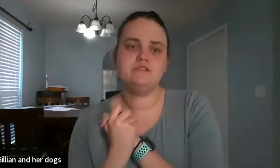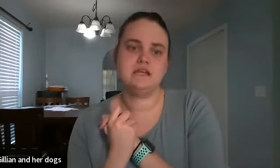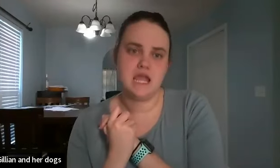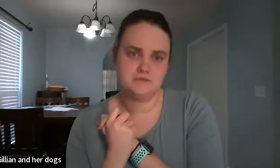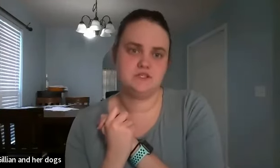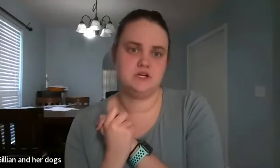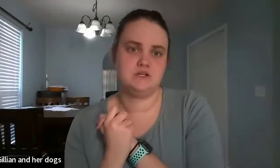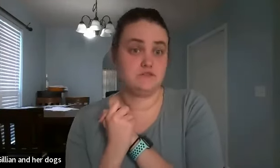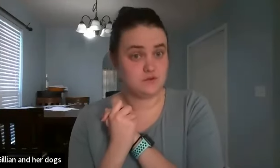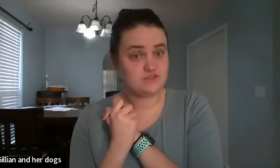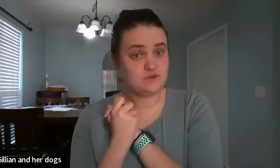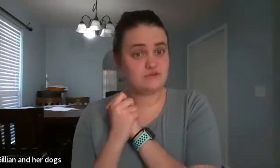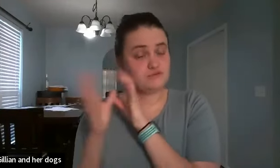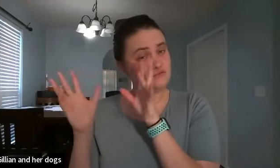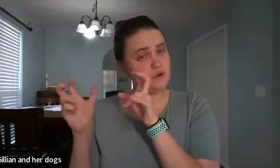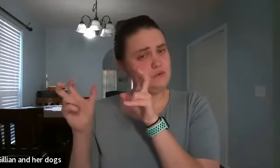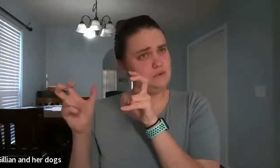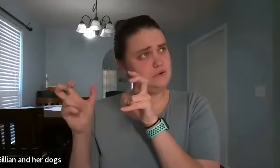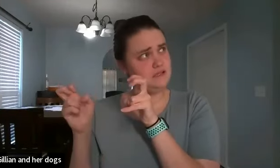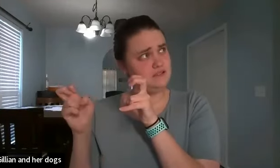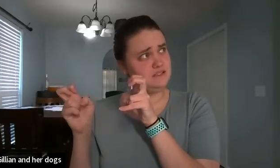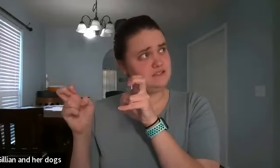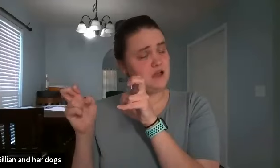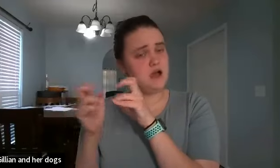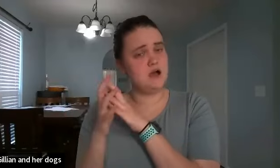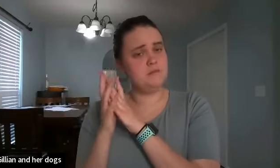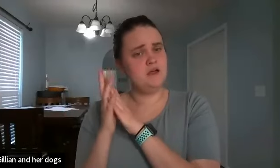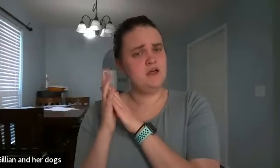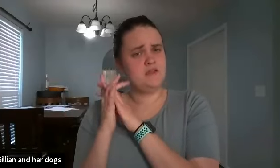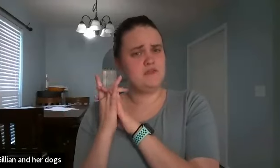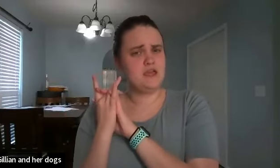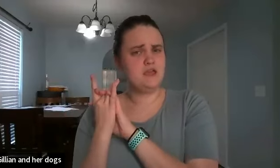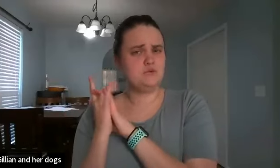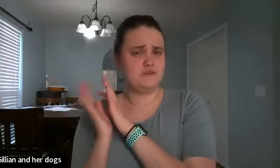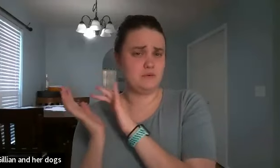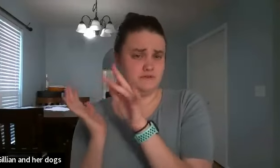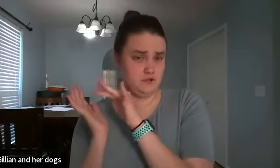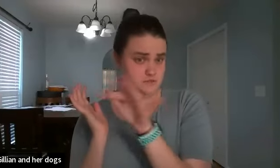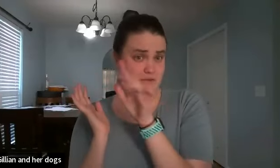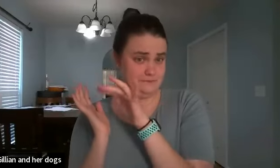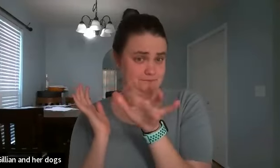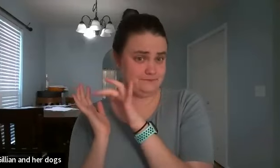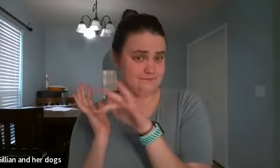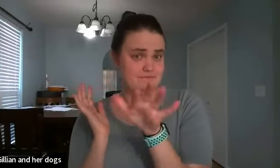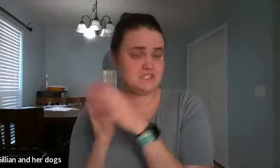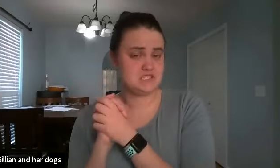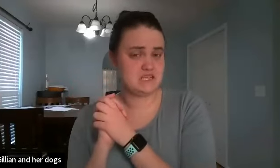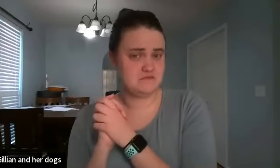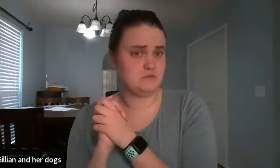and hamsters and those sort of rodents, I would finger spell just to say for